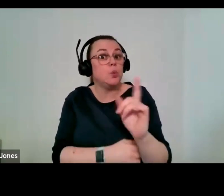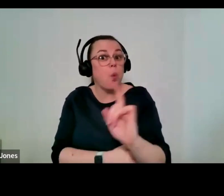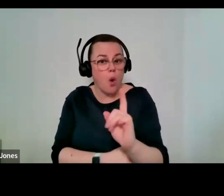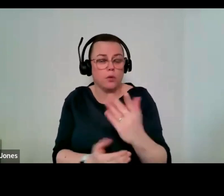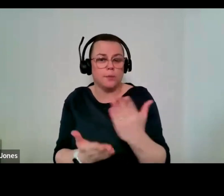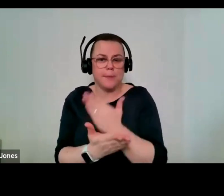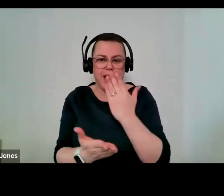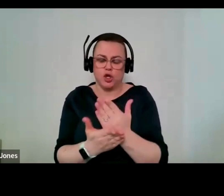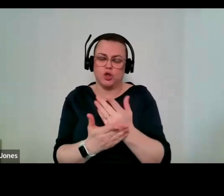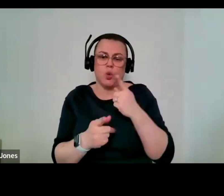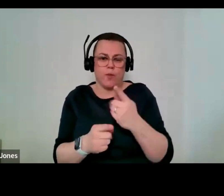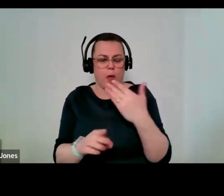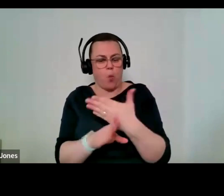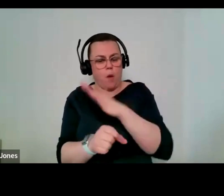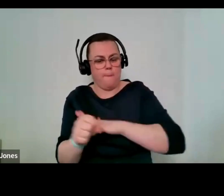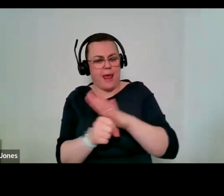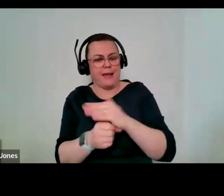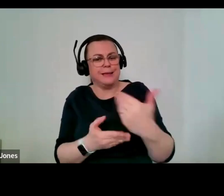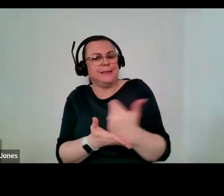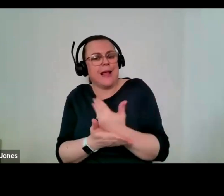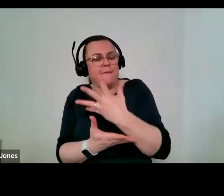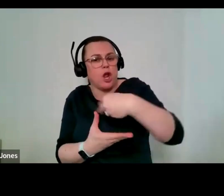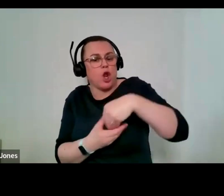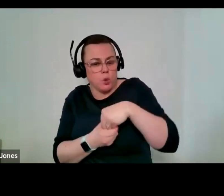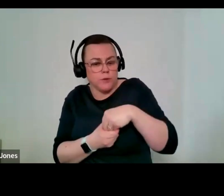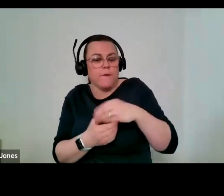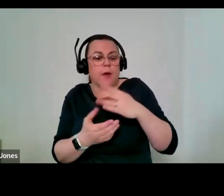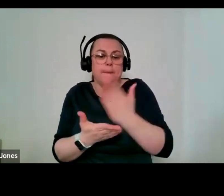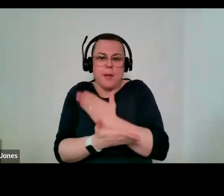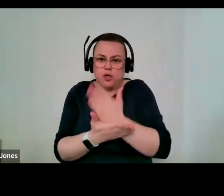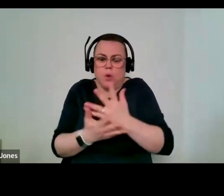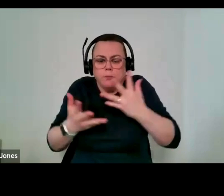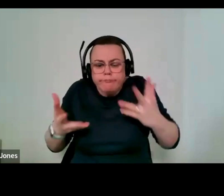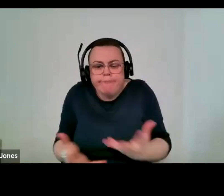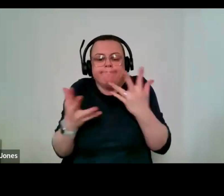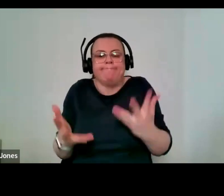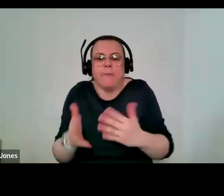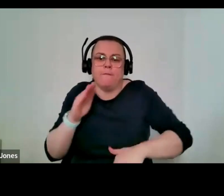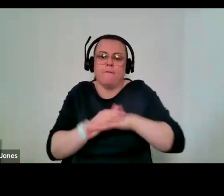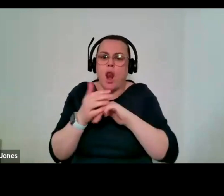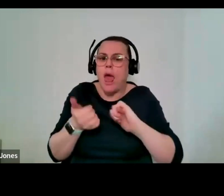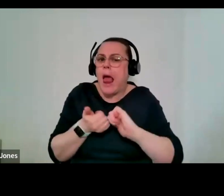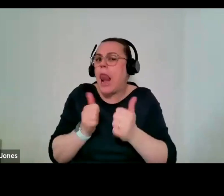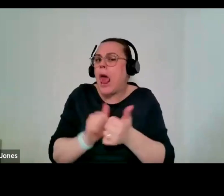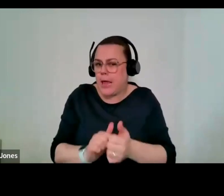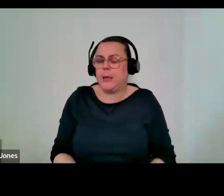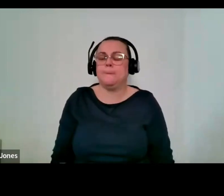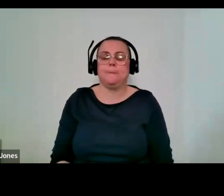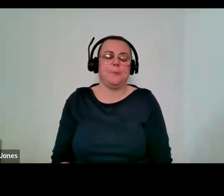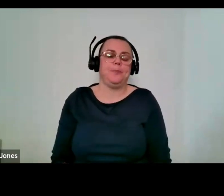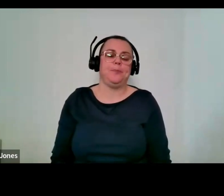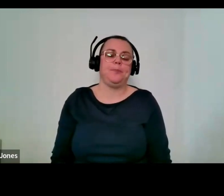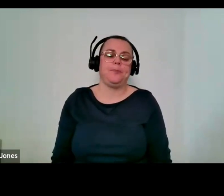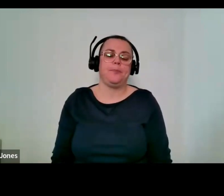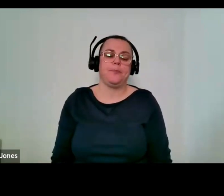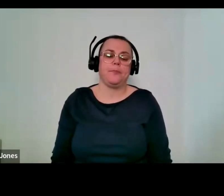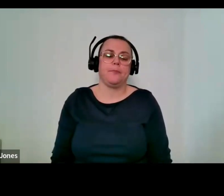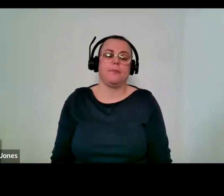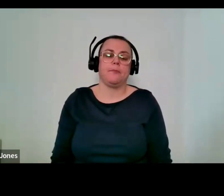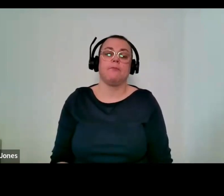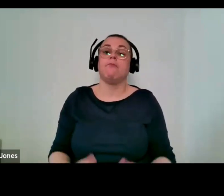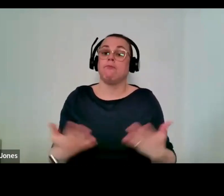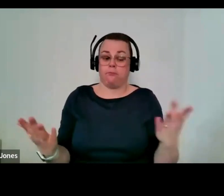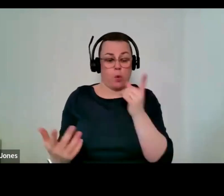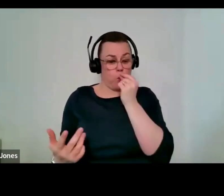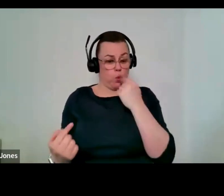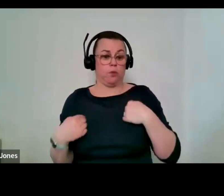and inclusive workplace and foster real allyship in the workplace. So let's kick off with